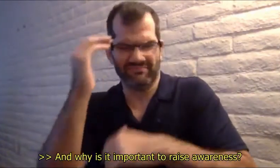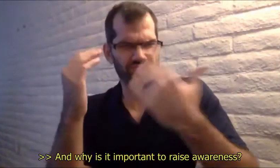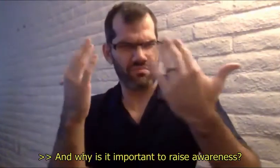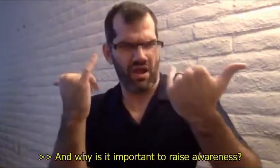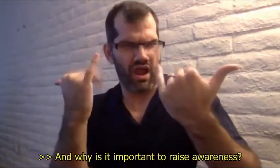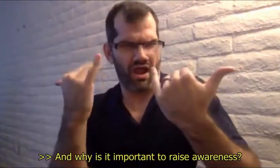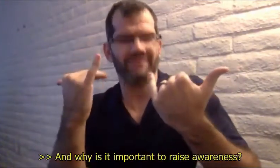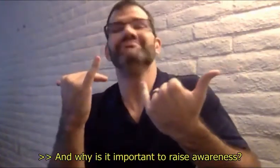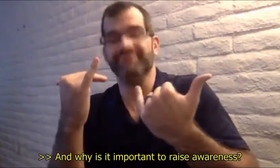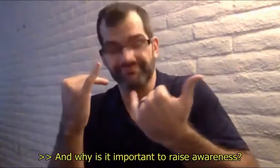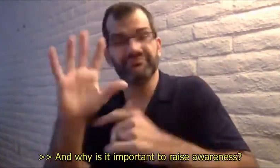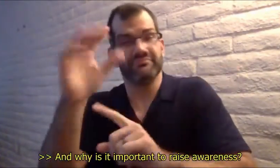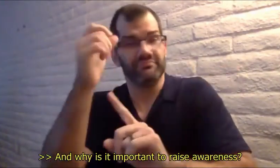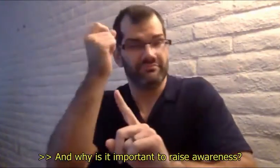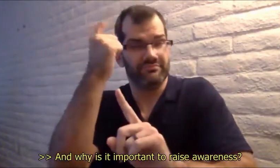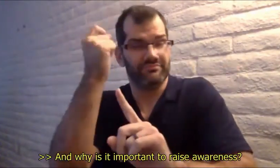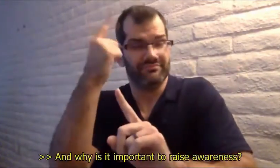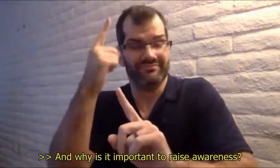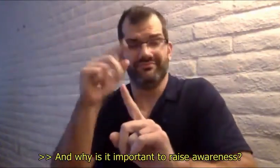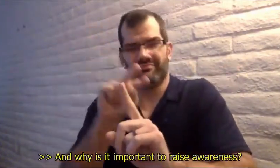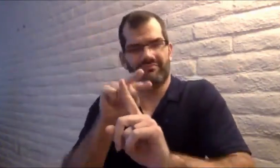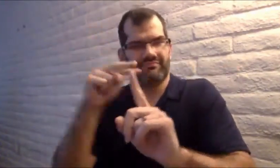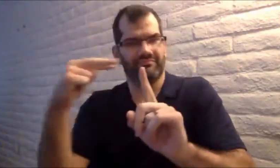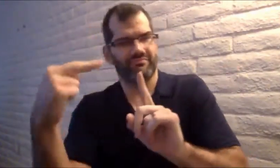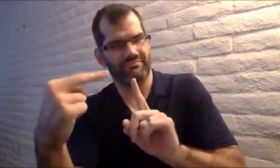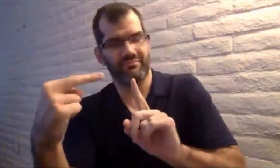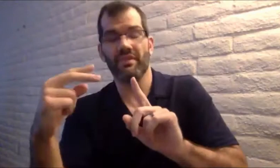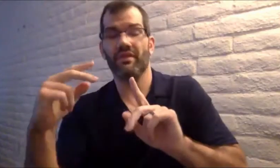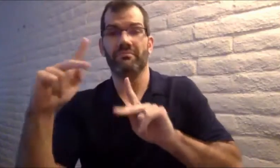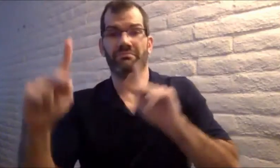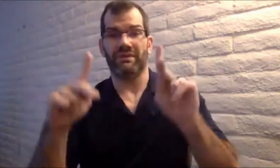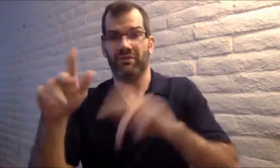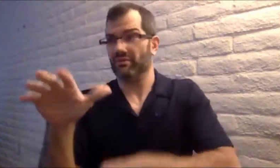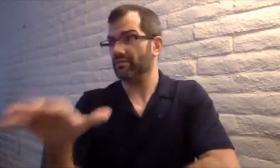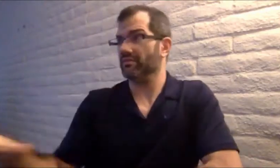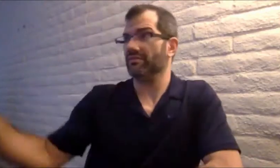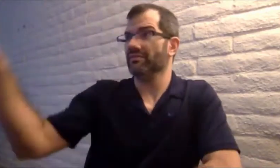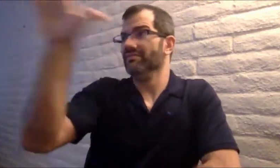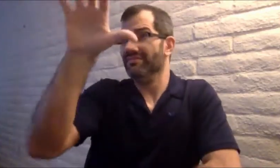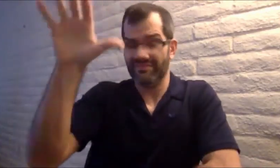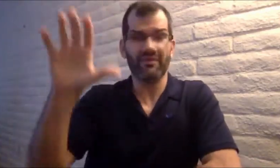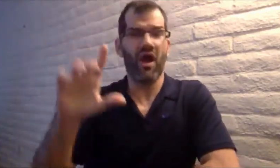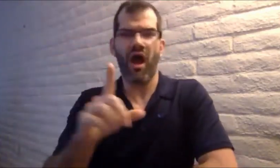And why is it important to raise awareness? Well,